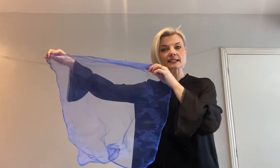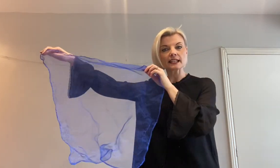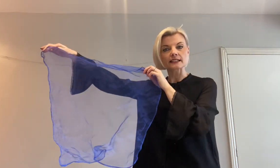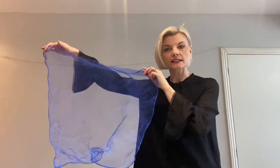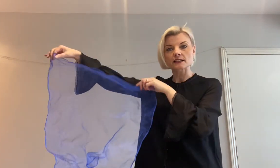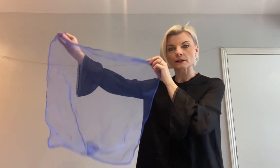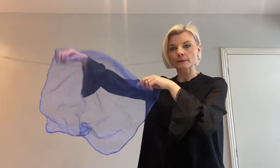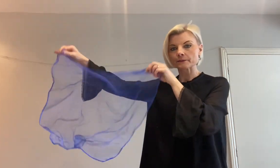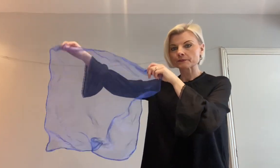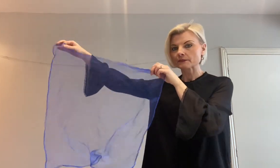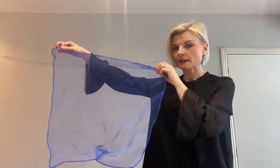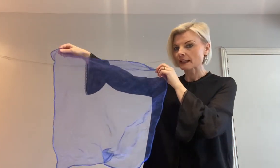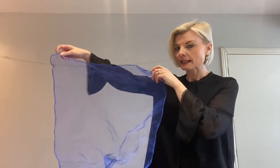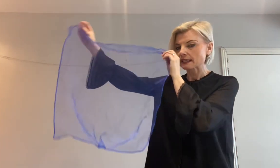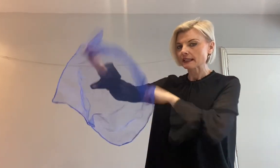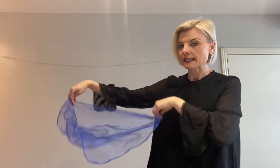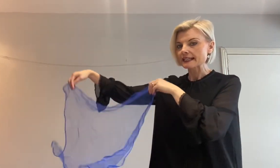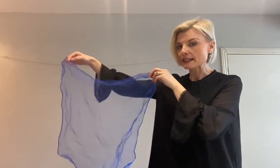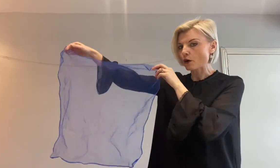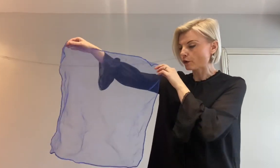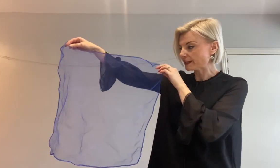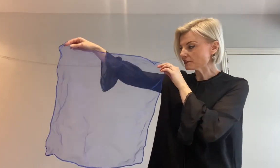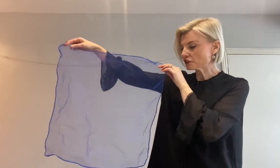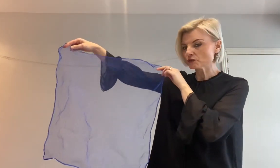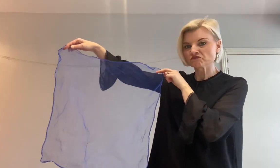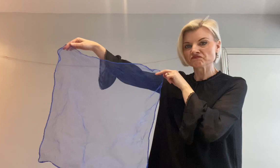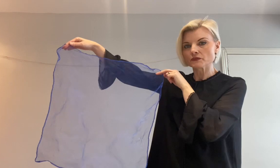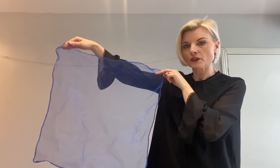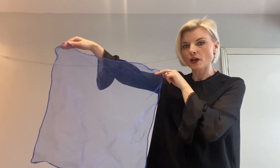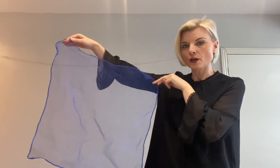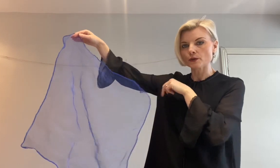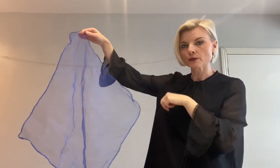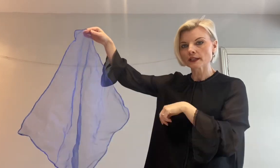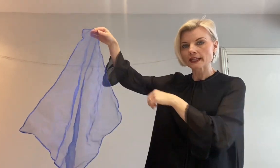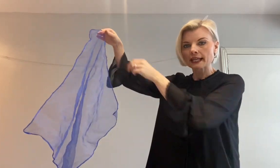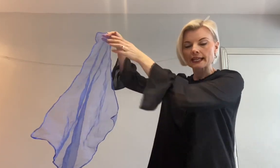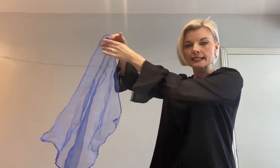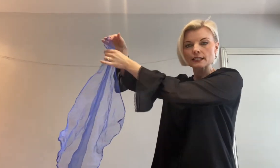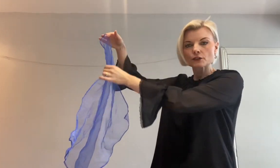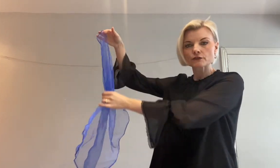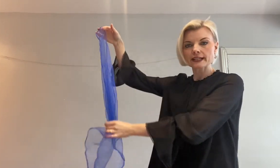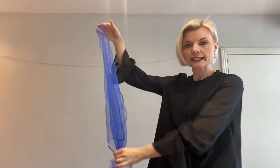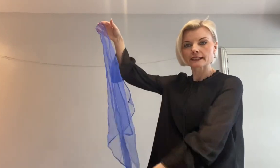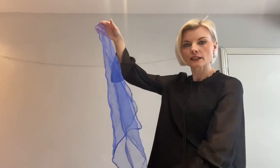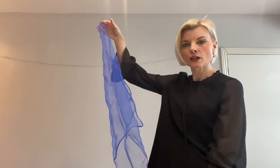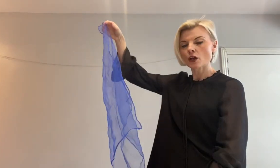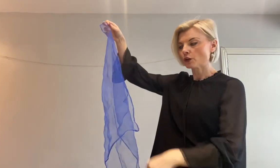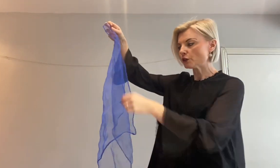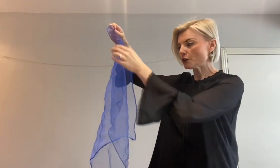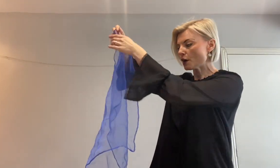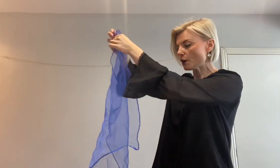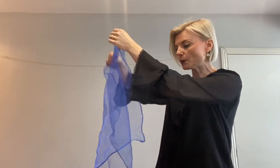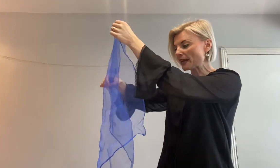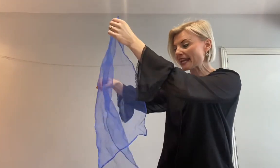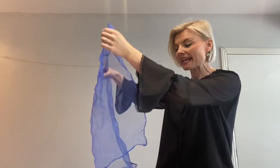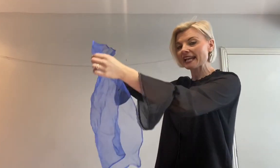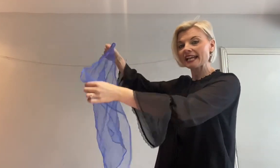is? Is it orange? No. Is it green? No.